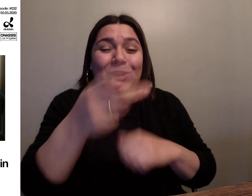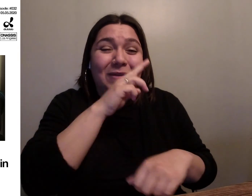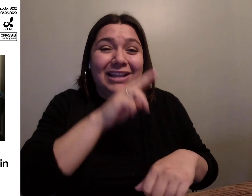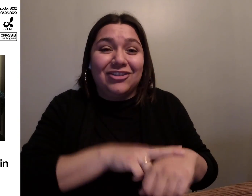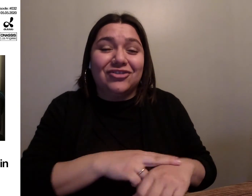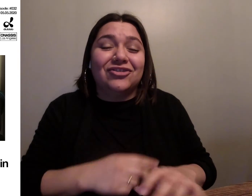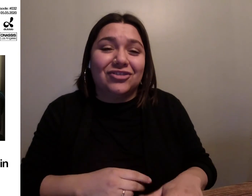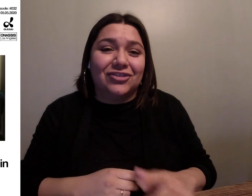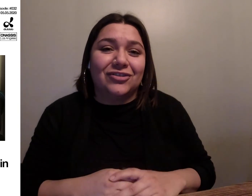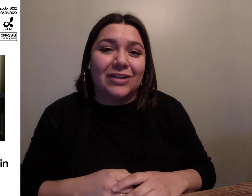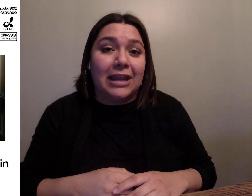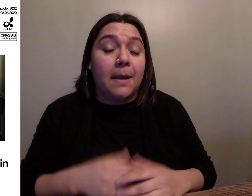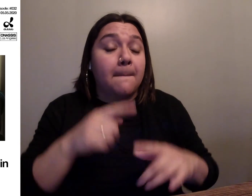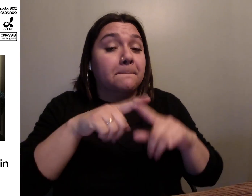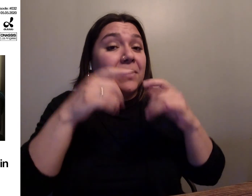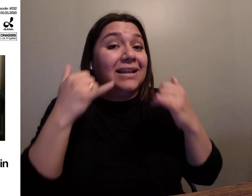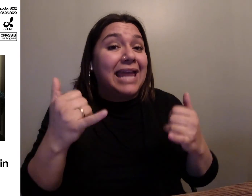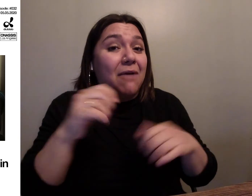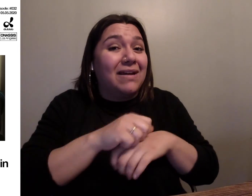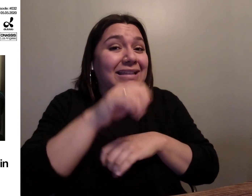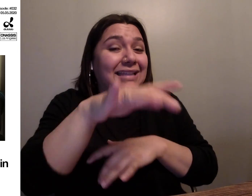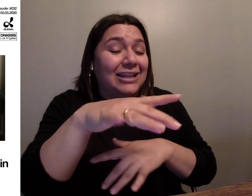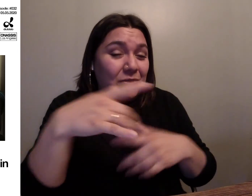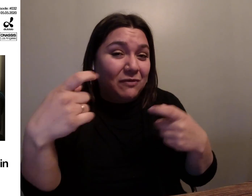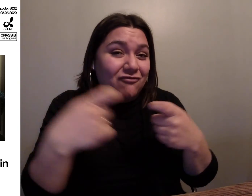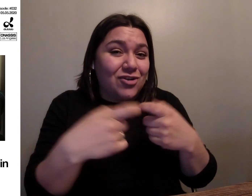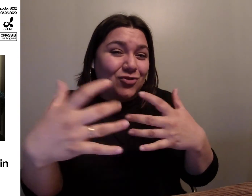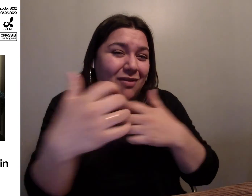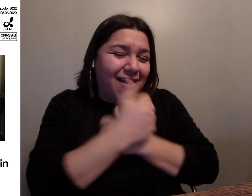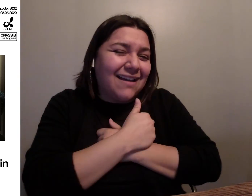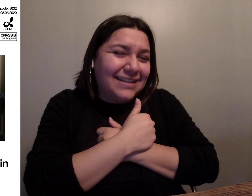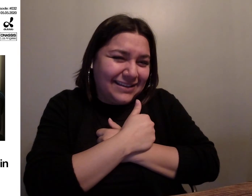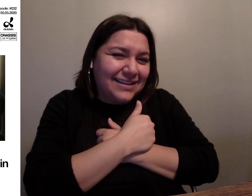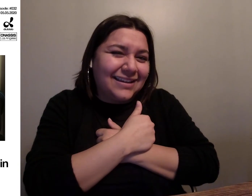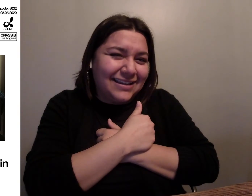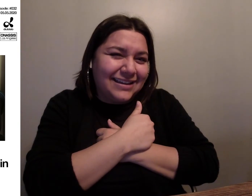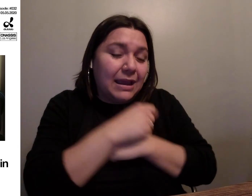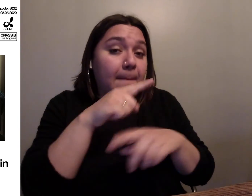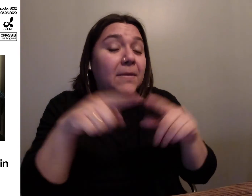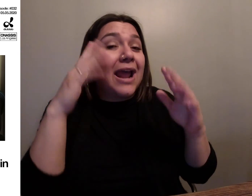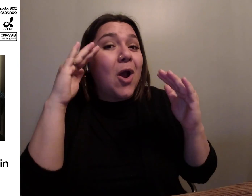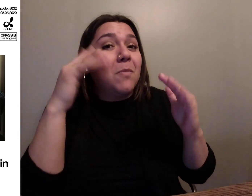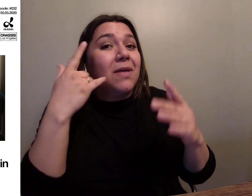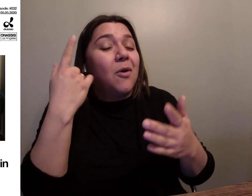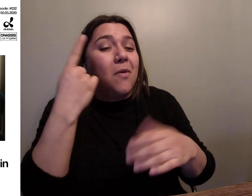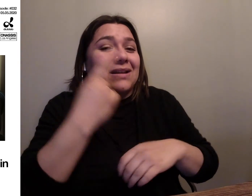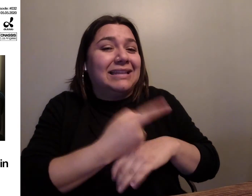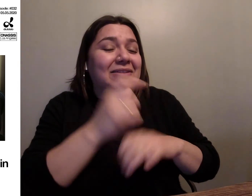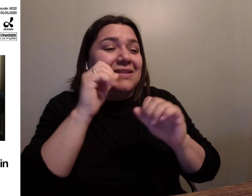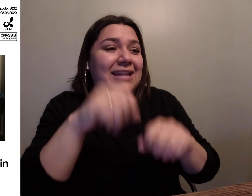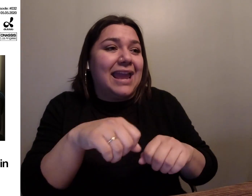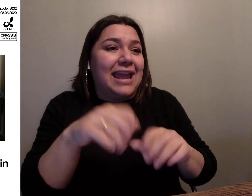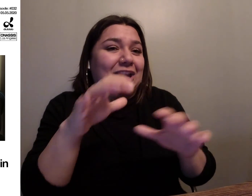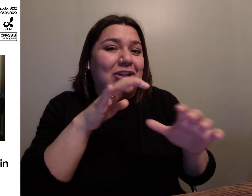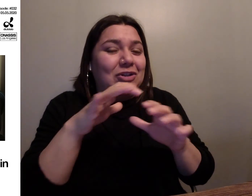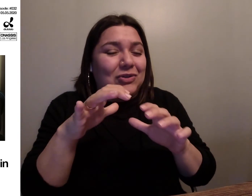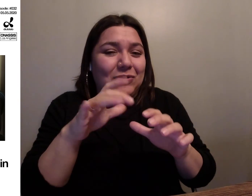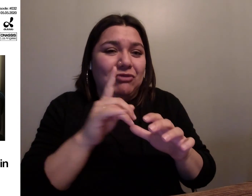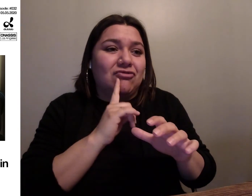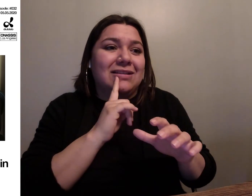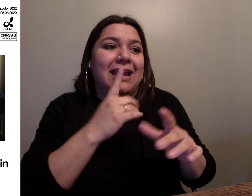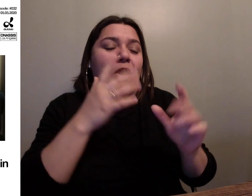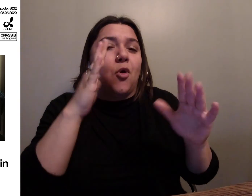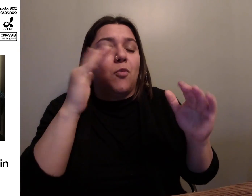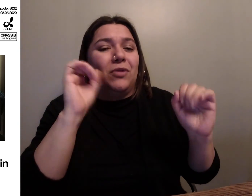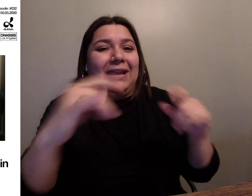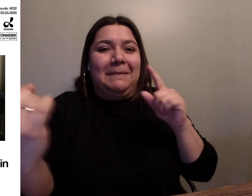person. I want to thank you for taking this time, and I really hope that you stay well and safe,